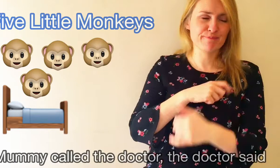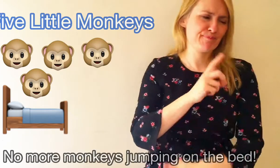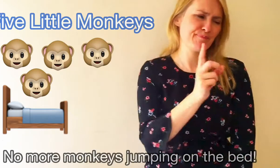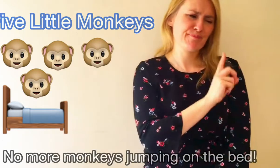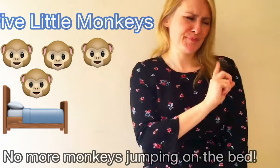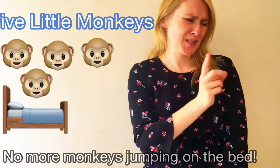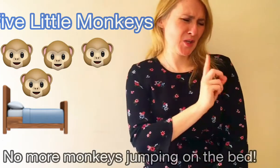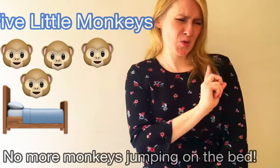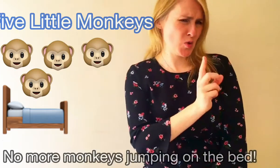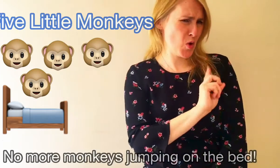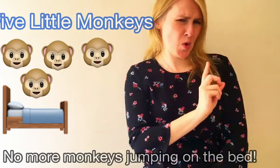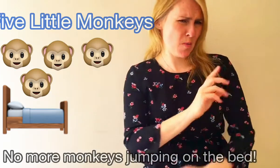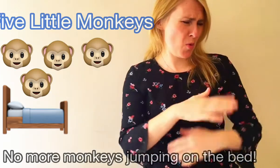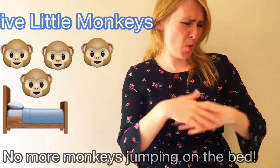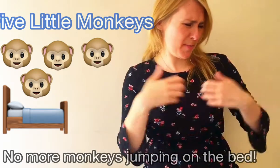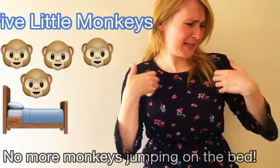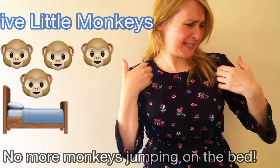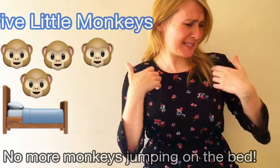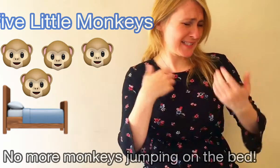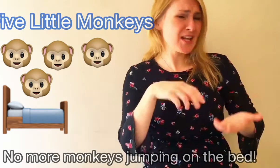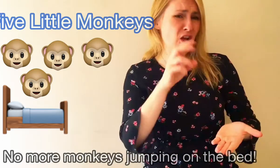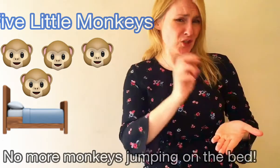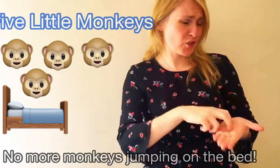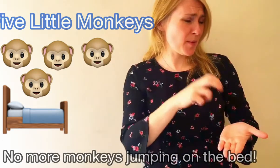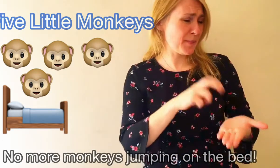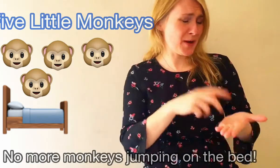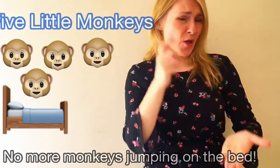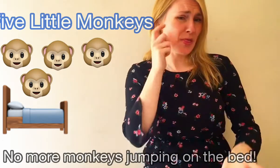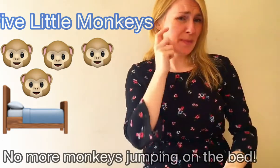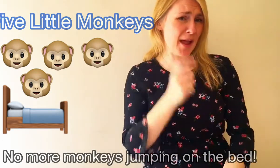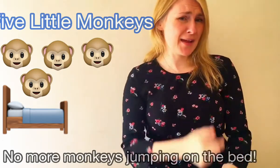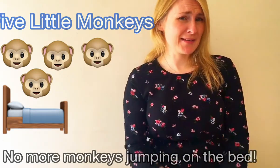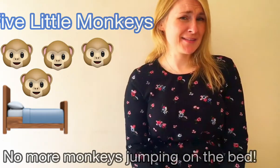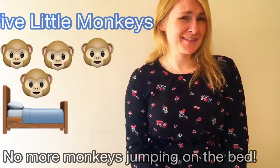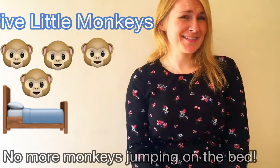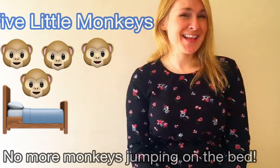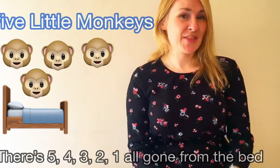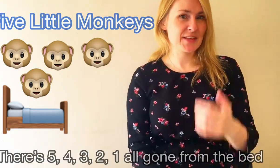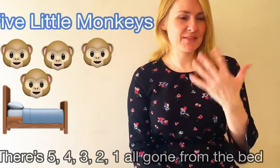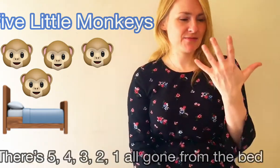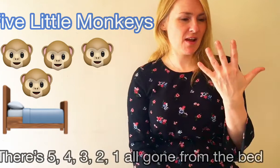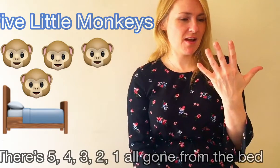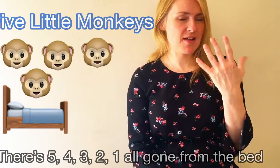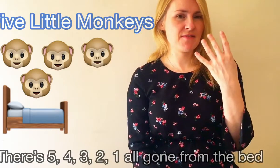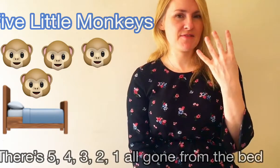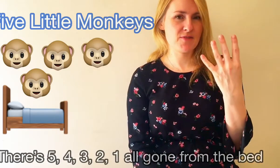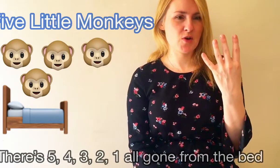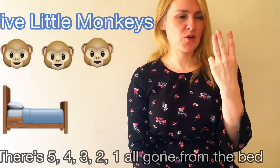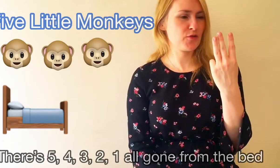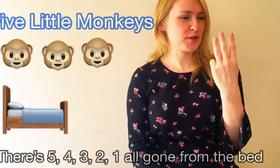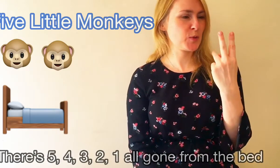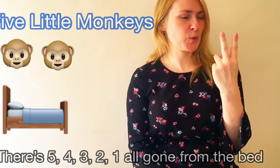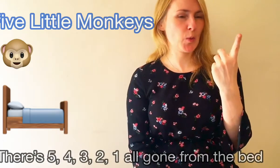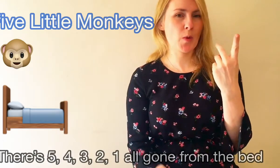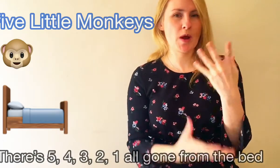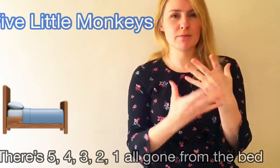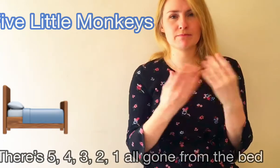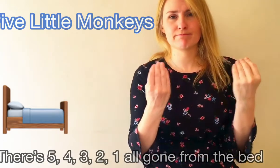no no monkey, jumping on the bed, so I have forgotten to go back. Thank